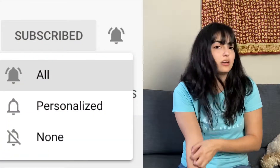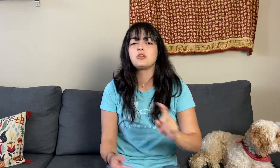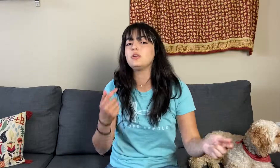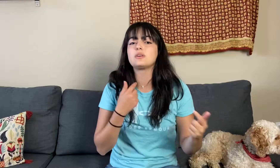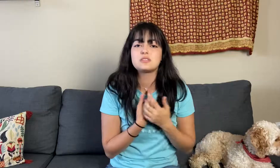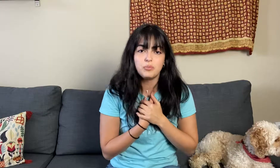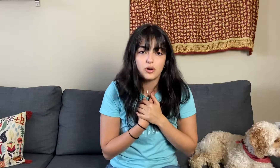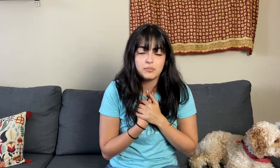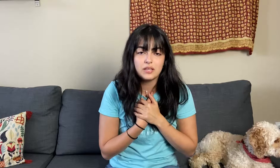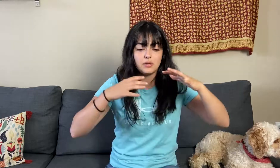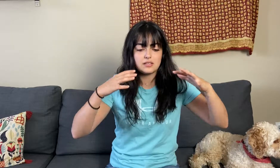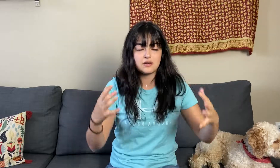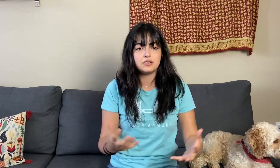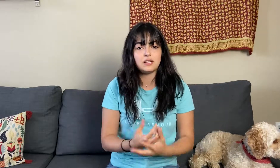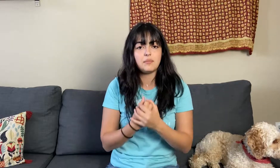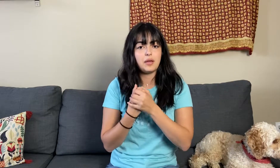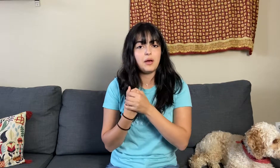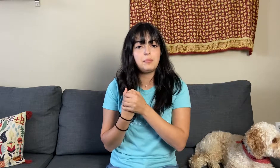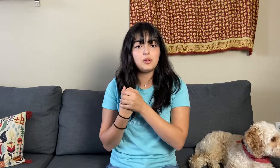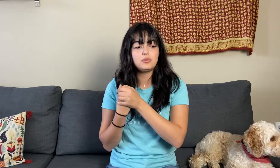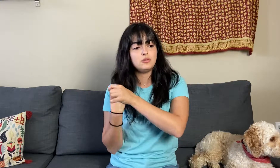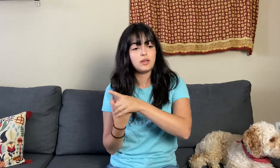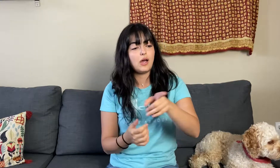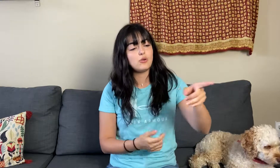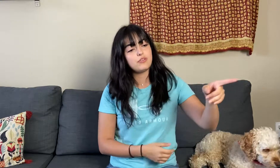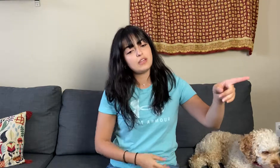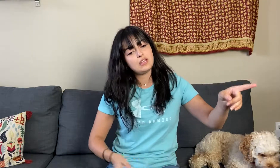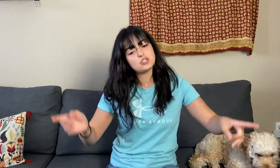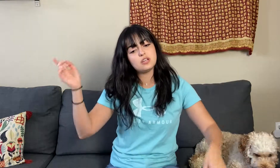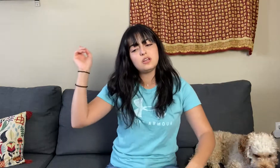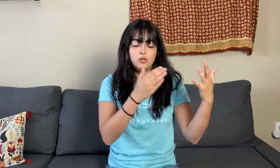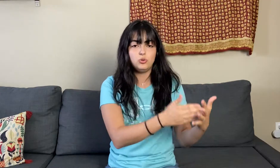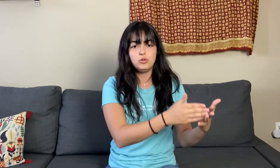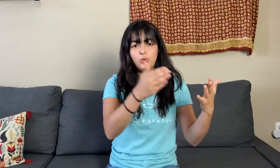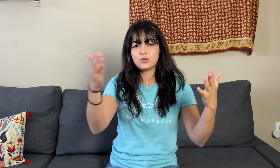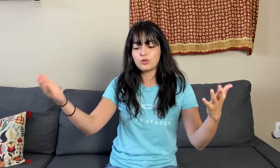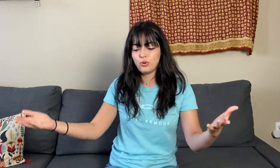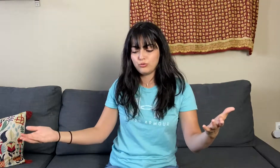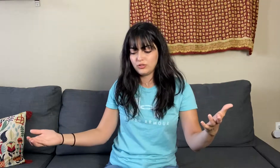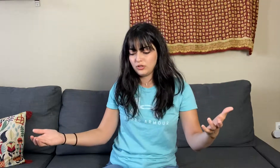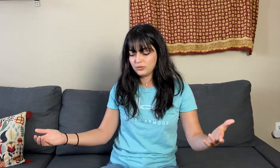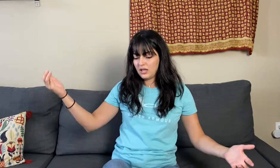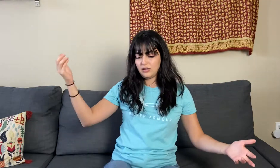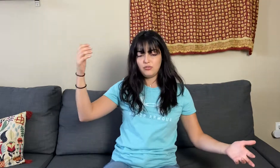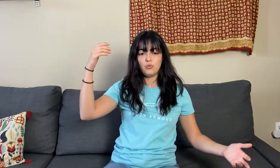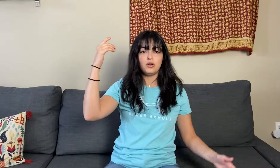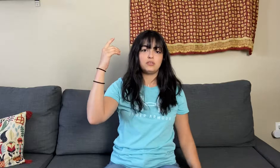you can support me, because every time I upload, you get a notification. You would watch the whole video. And if you want to know